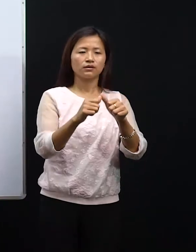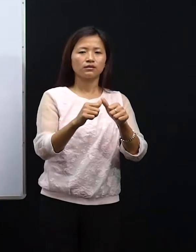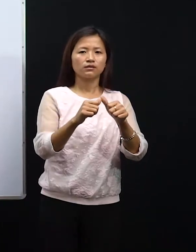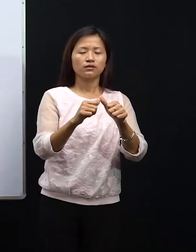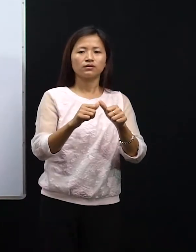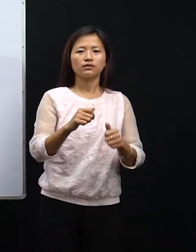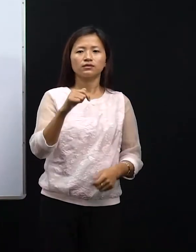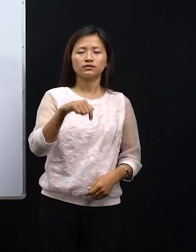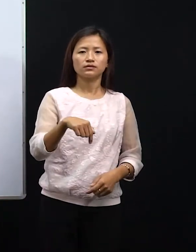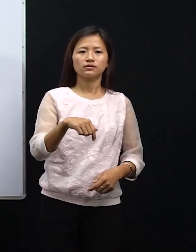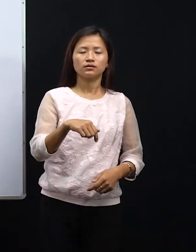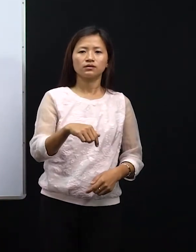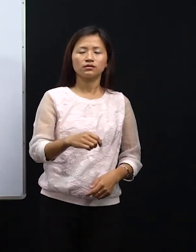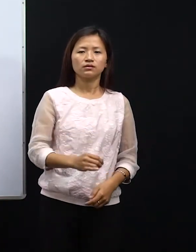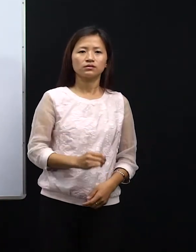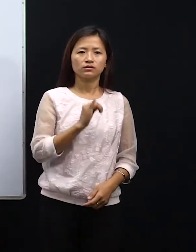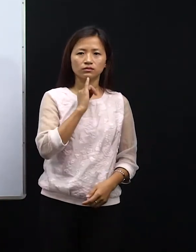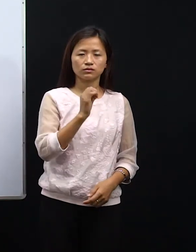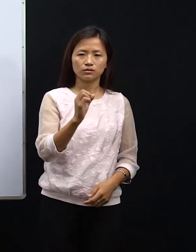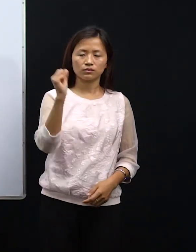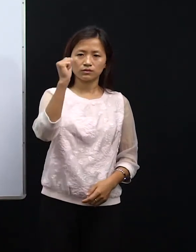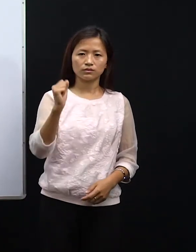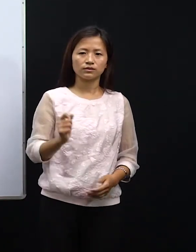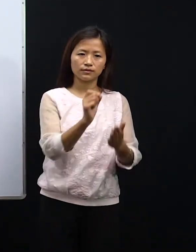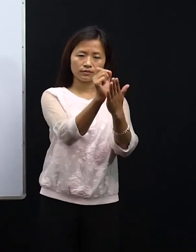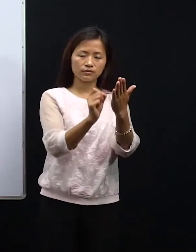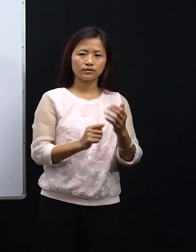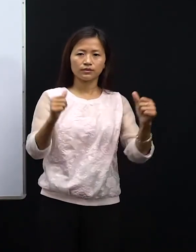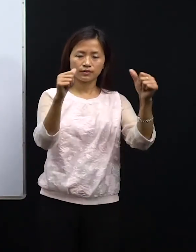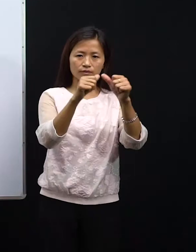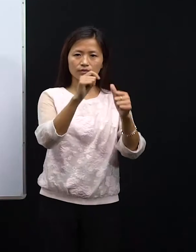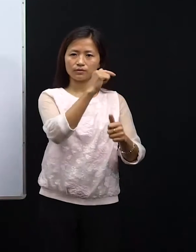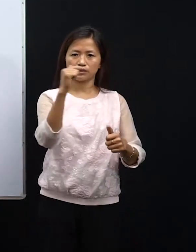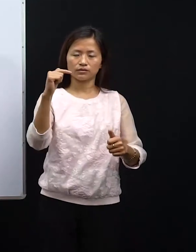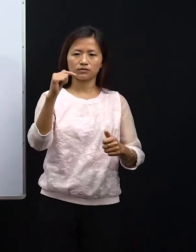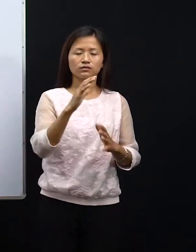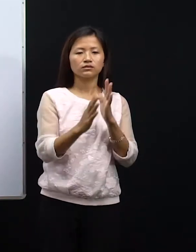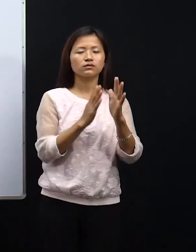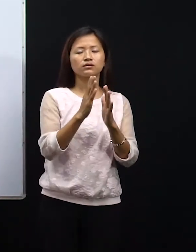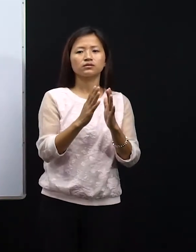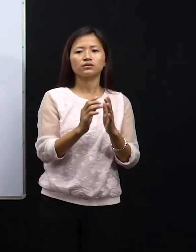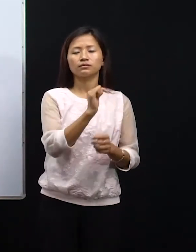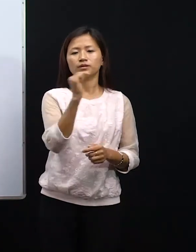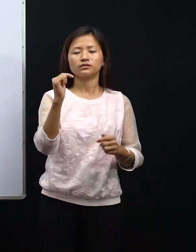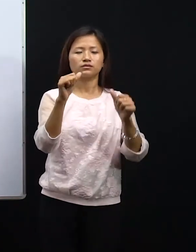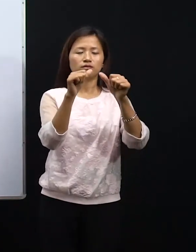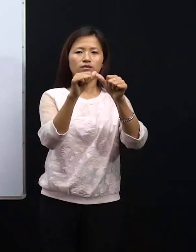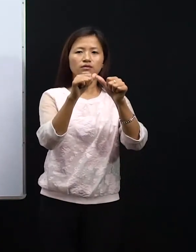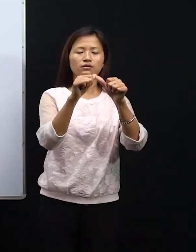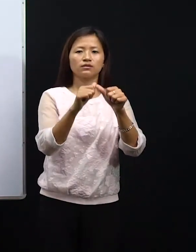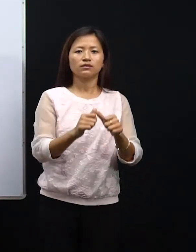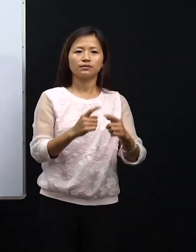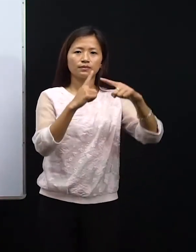is here, so I will write a, but there is a minus sign, so I will write minus a,